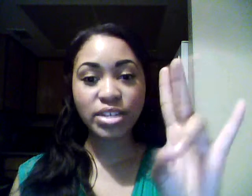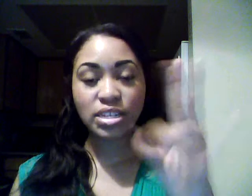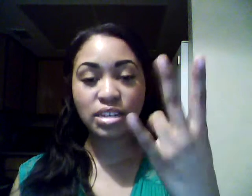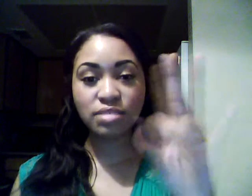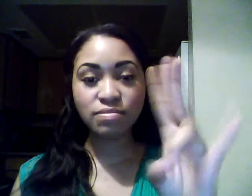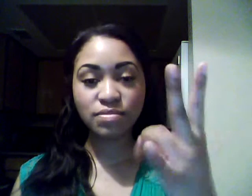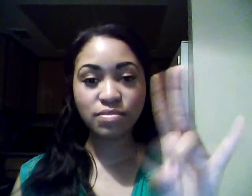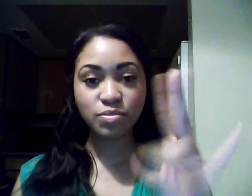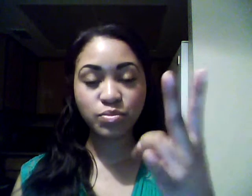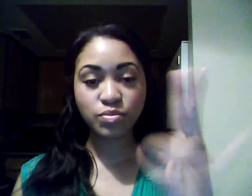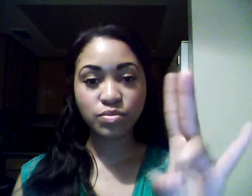17.